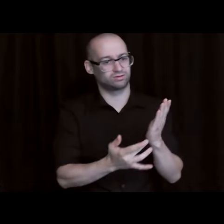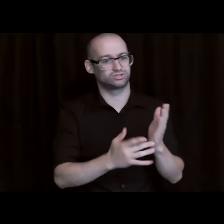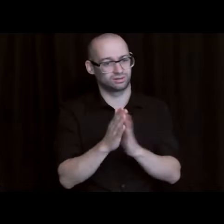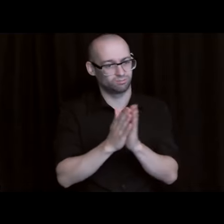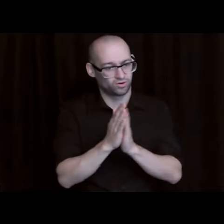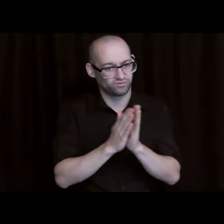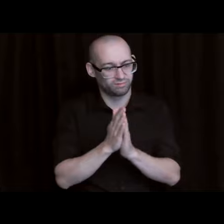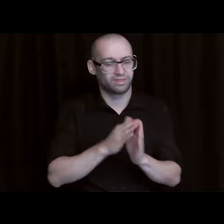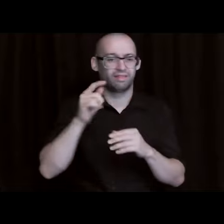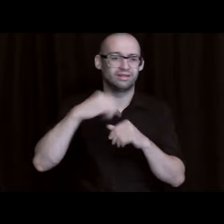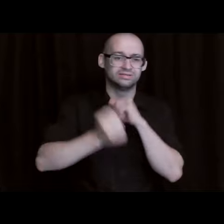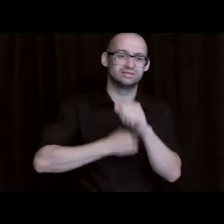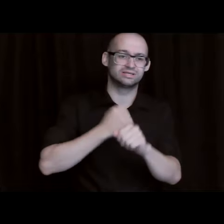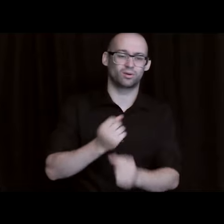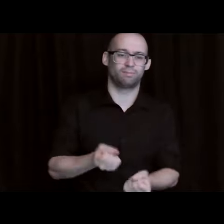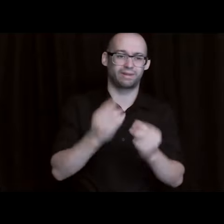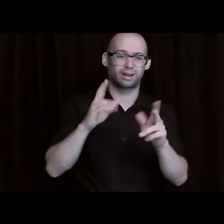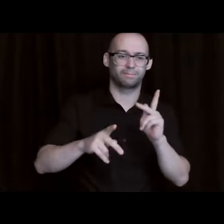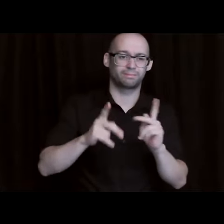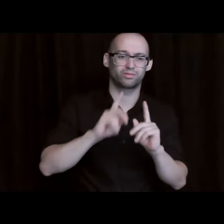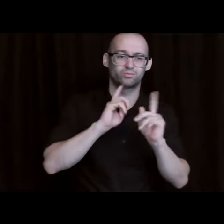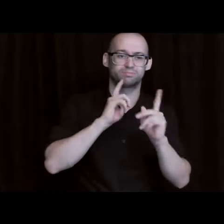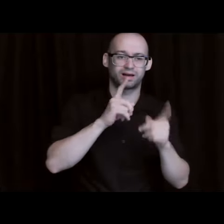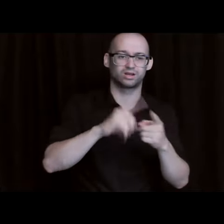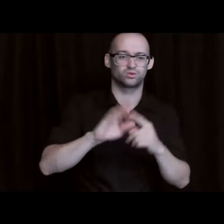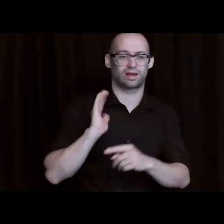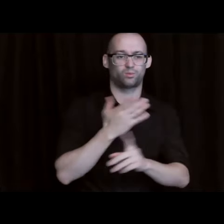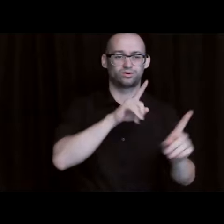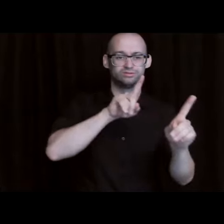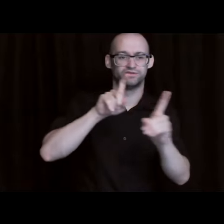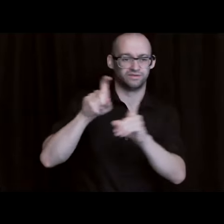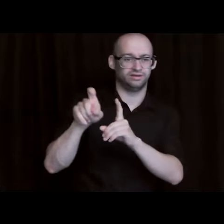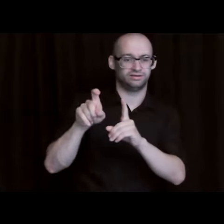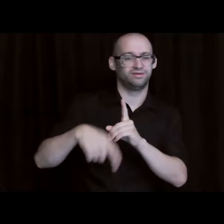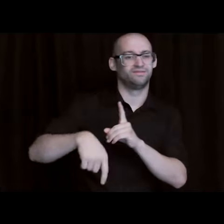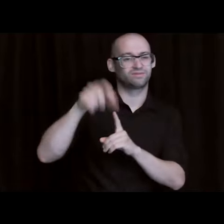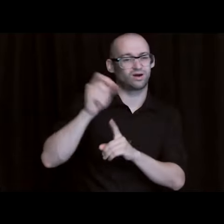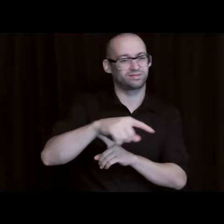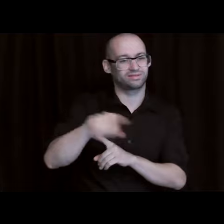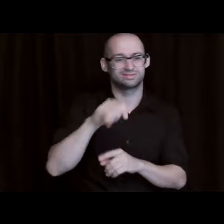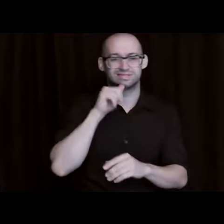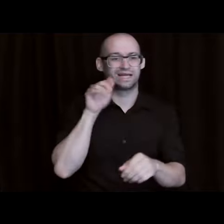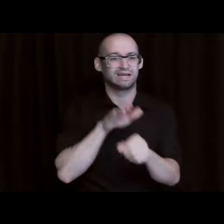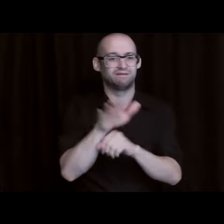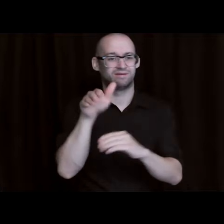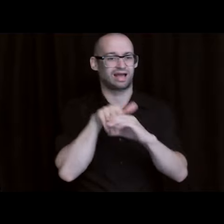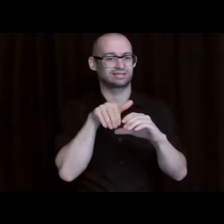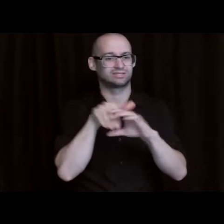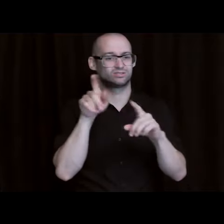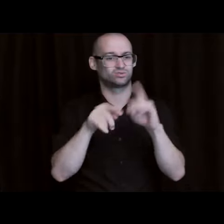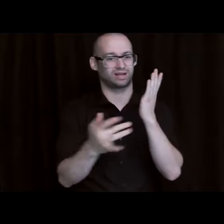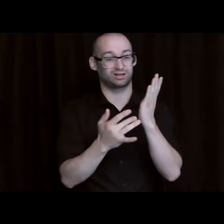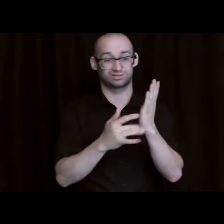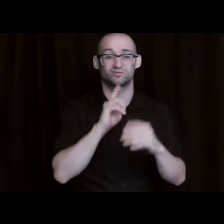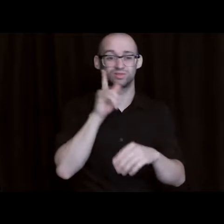a lot of the people who responded to took our survey, they found that the lack of access to technology was affecting